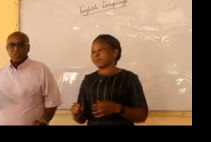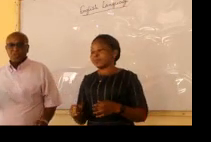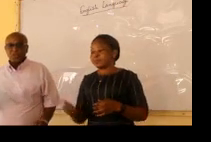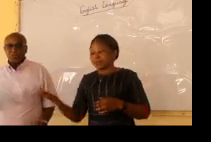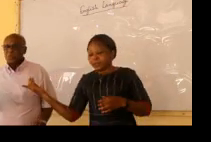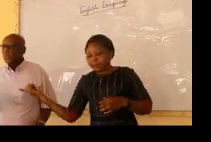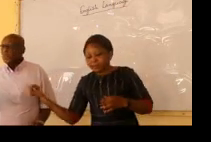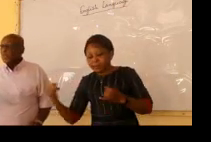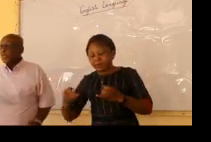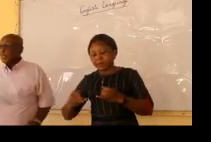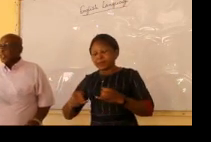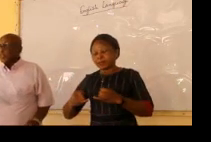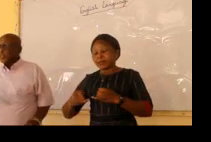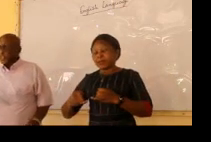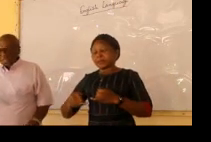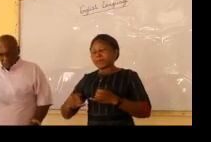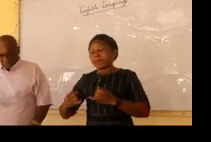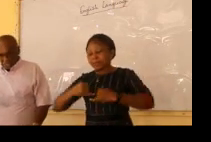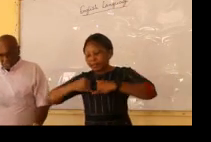So,